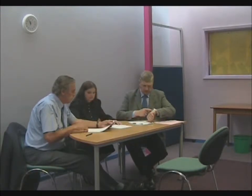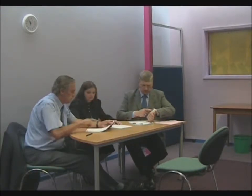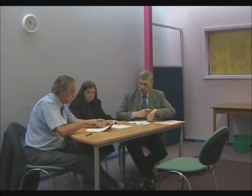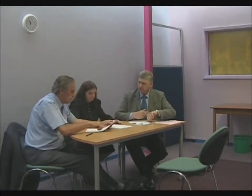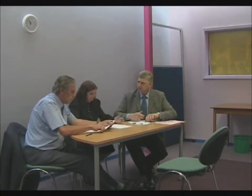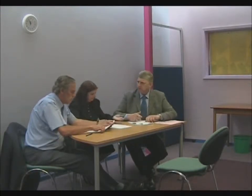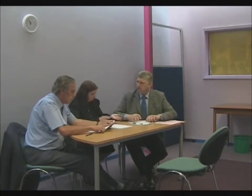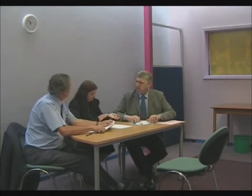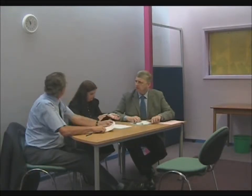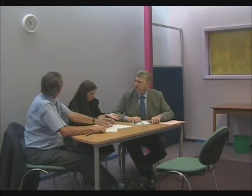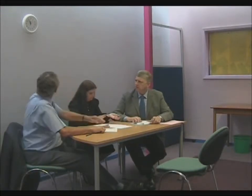late.